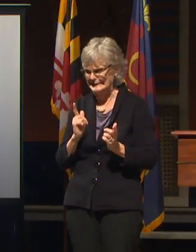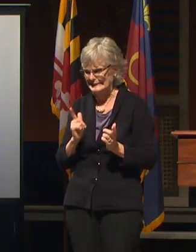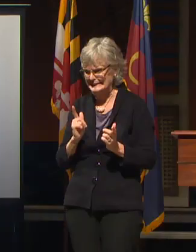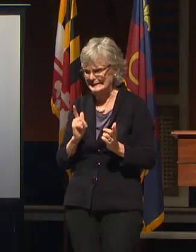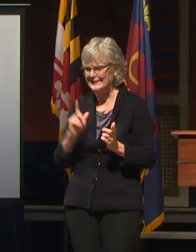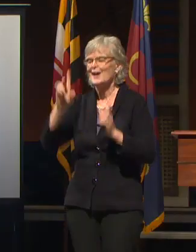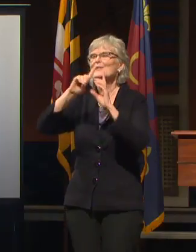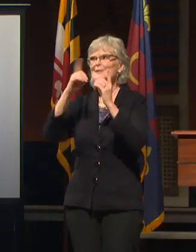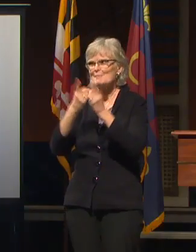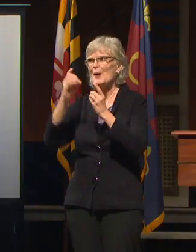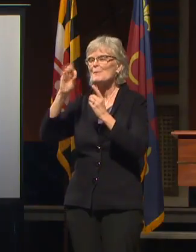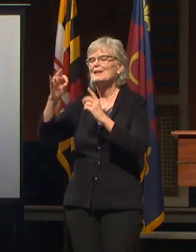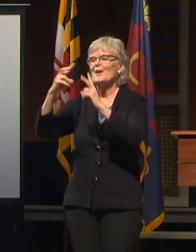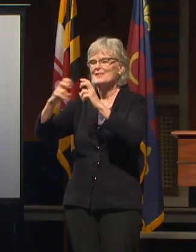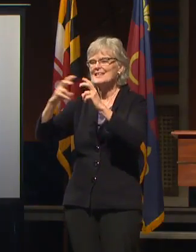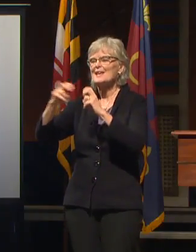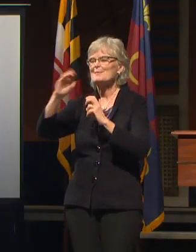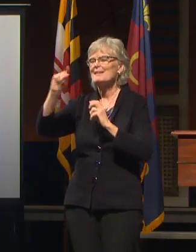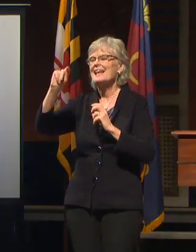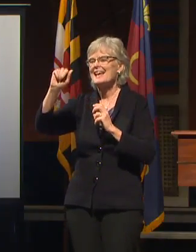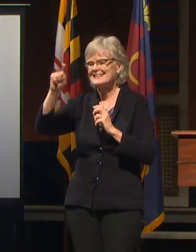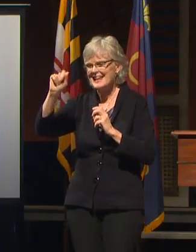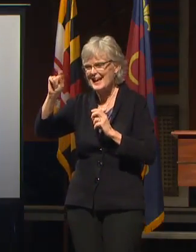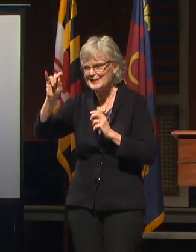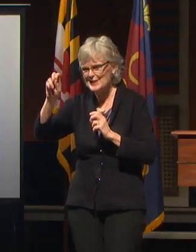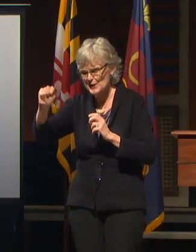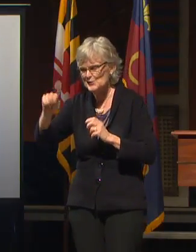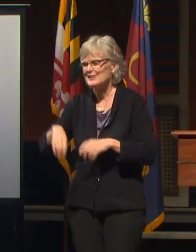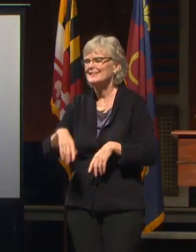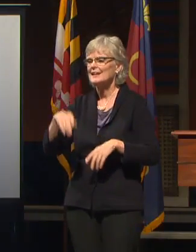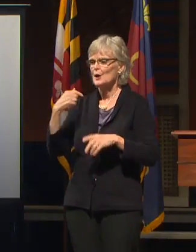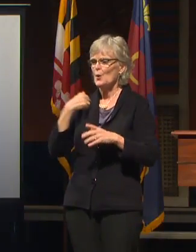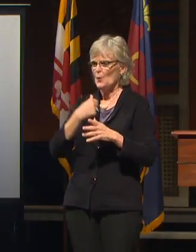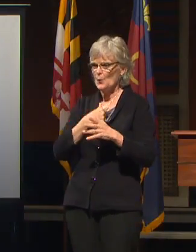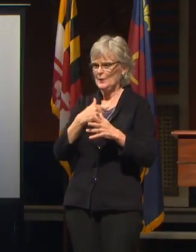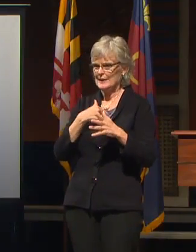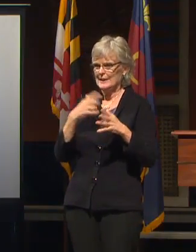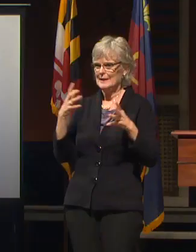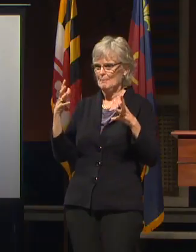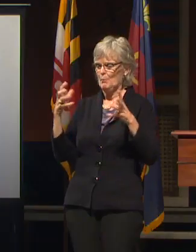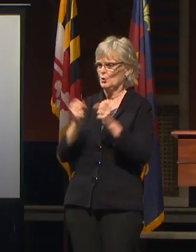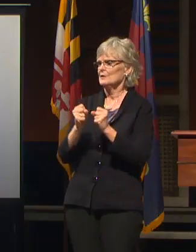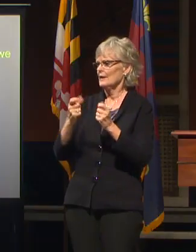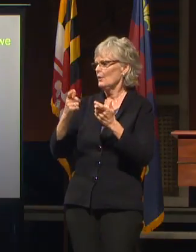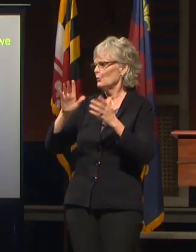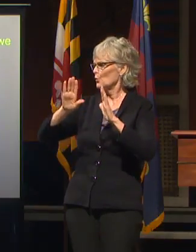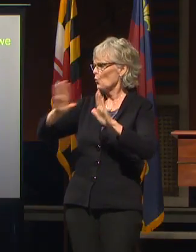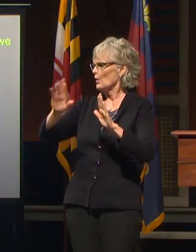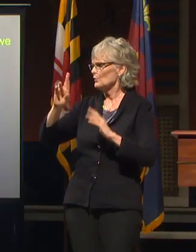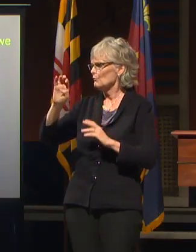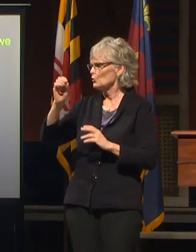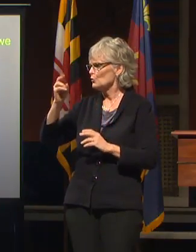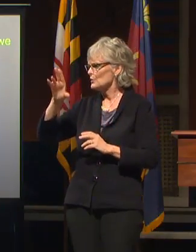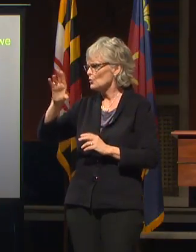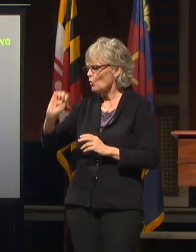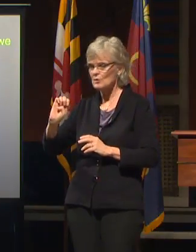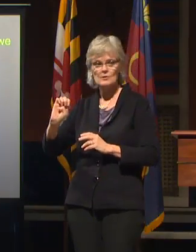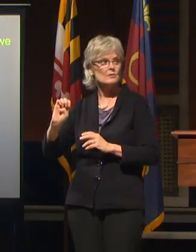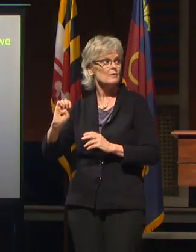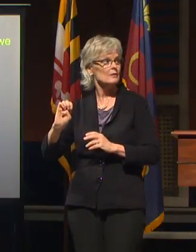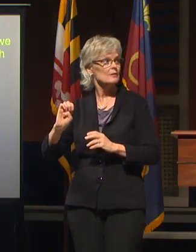the Department of Assessments and Taxation, we pulled together a wonderful resource, which is what we